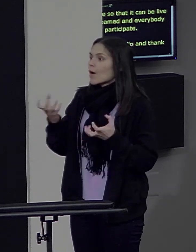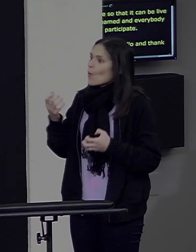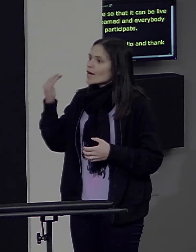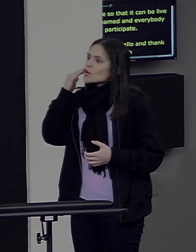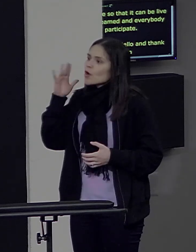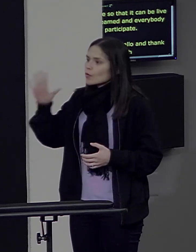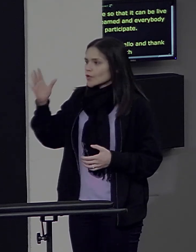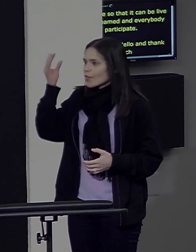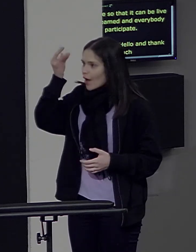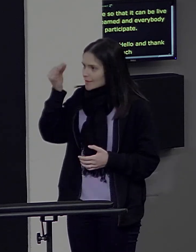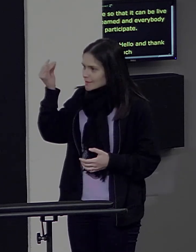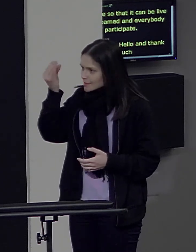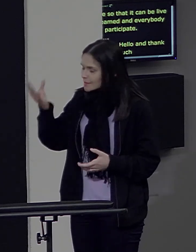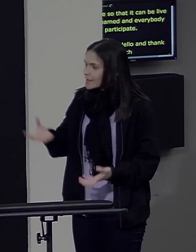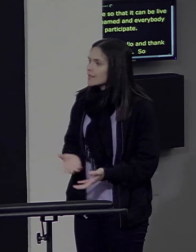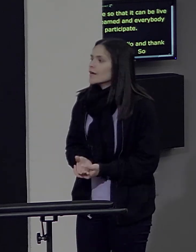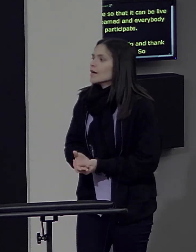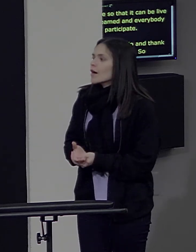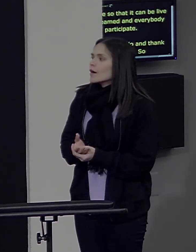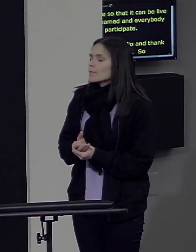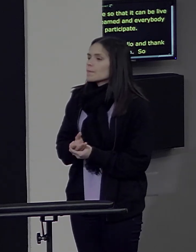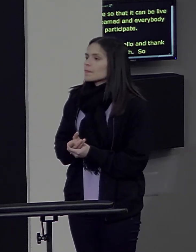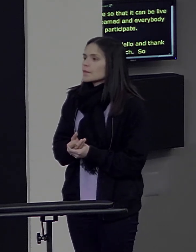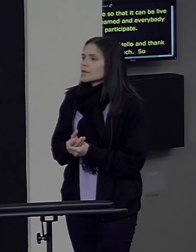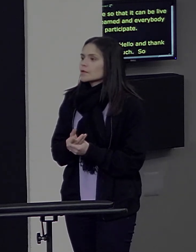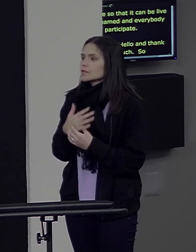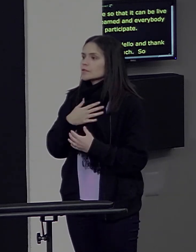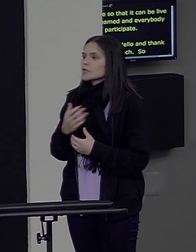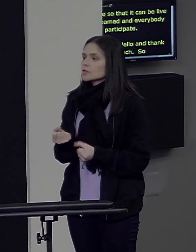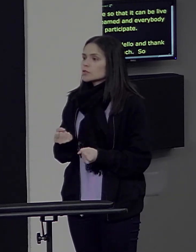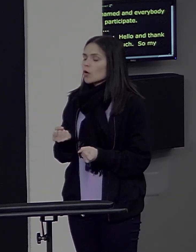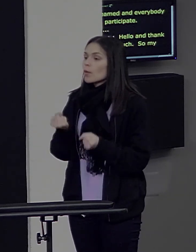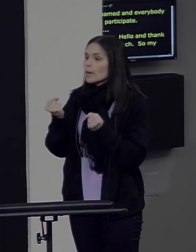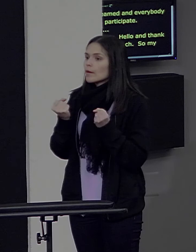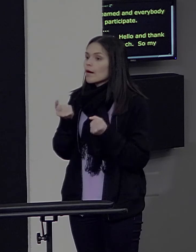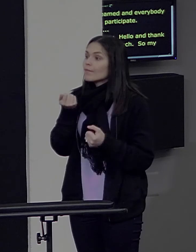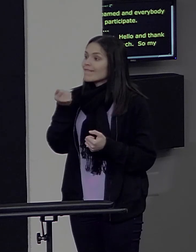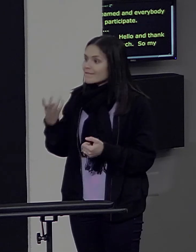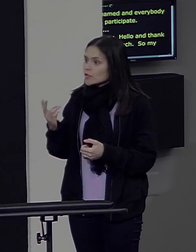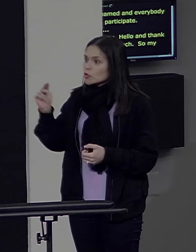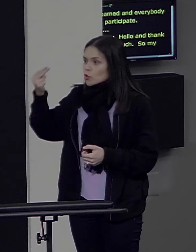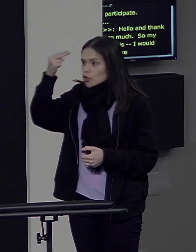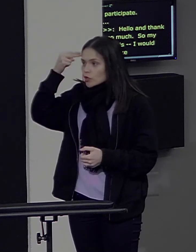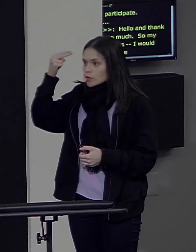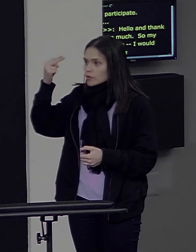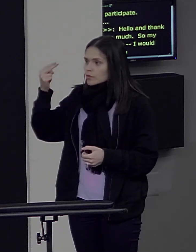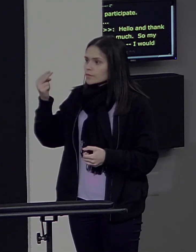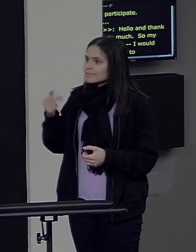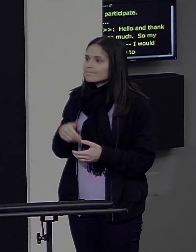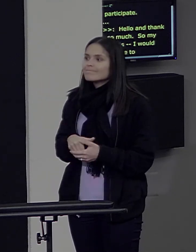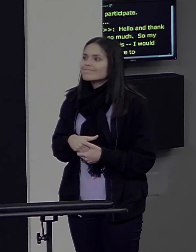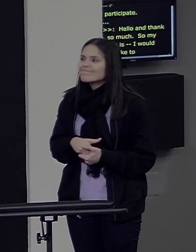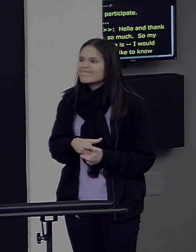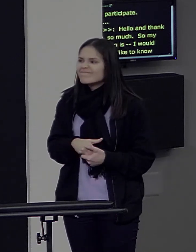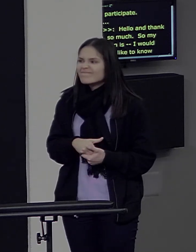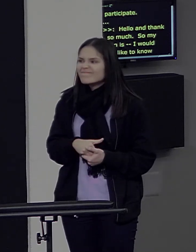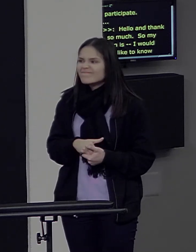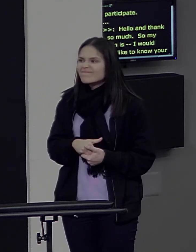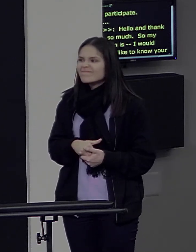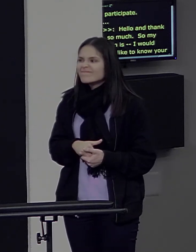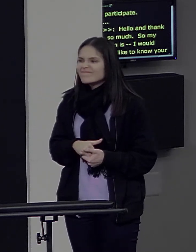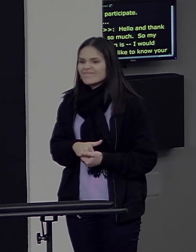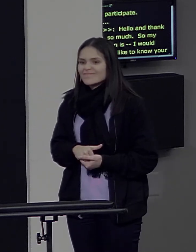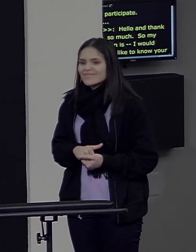So my question is, I just actually want to know your thoughts. I cannot, I don't understand what she's...